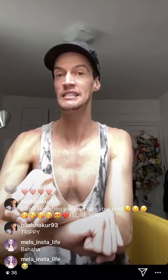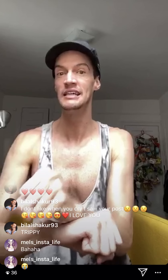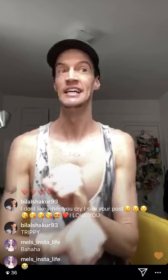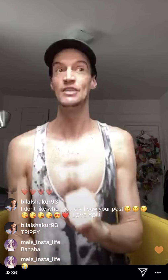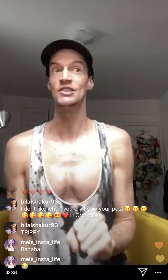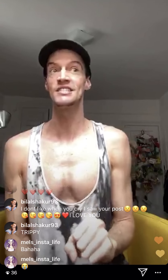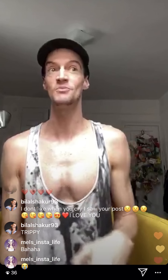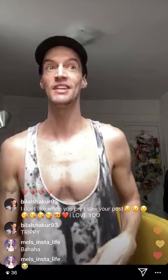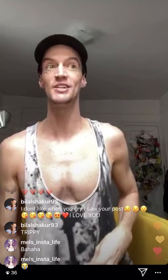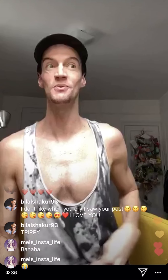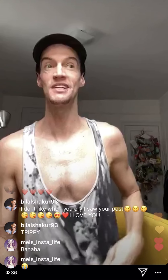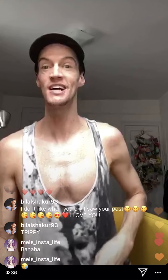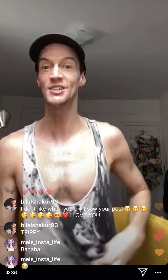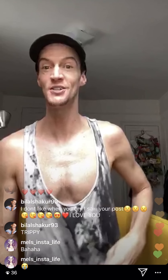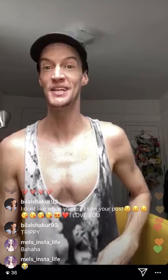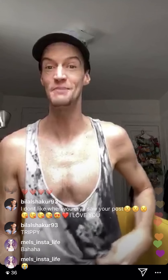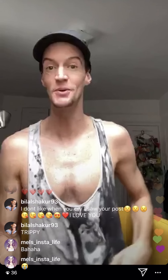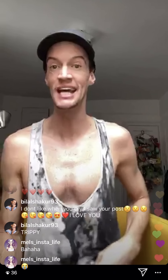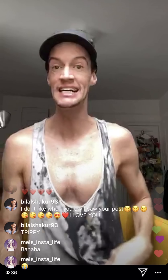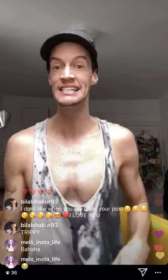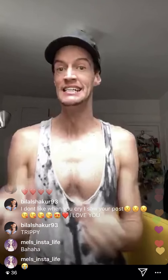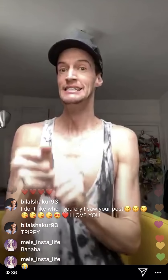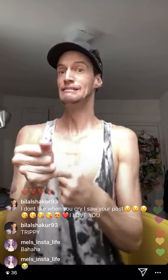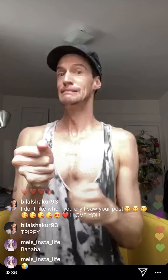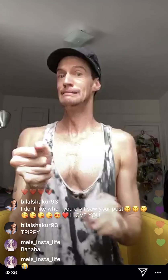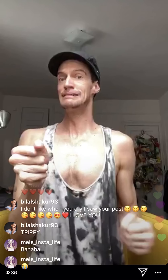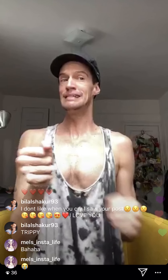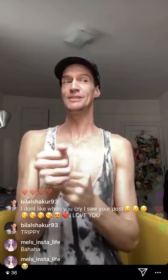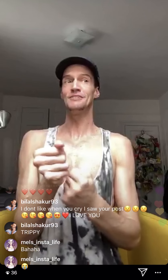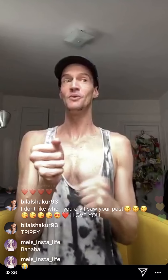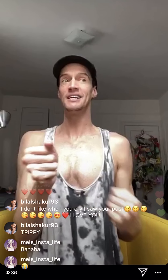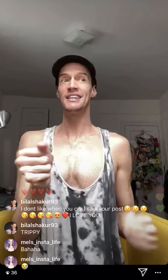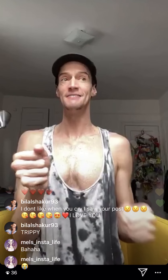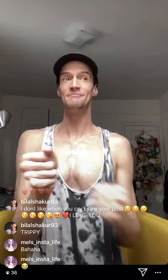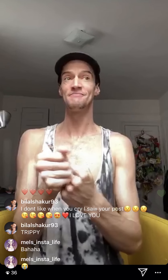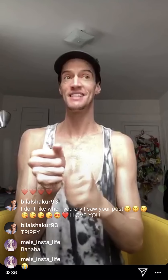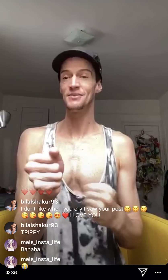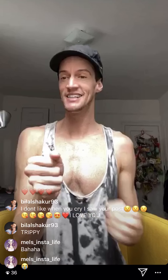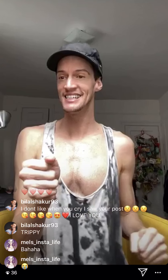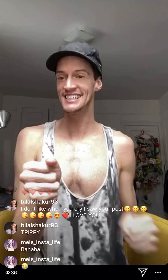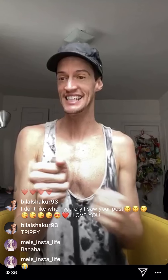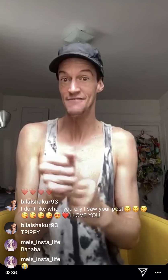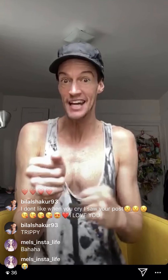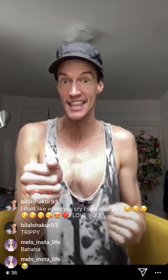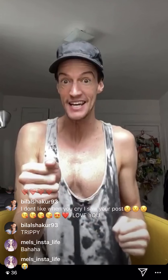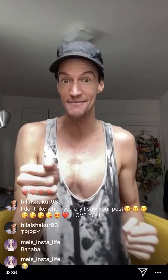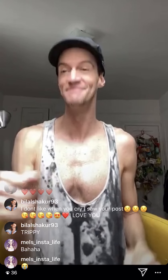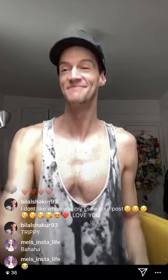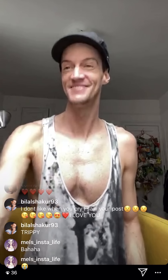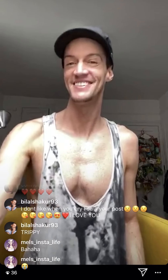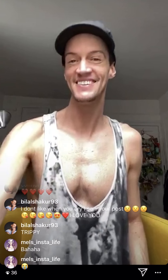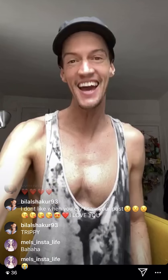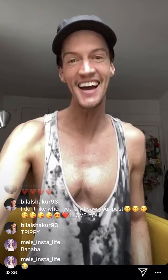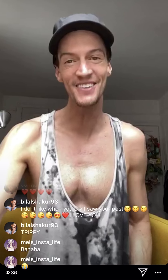You see someone that you don't want to talk to in a bodega. Ooh, I want to avoid them. I want to evade them. Yeah, really nice,